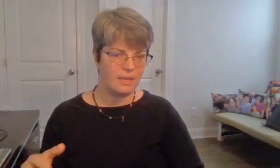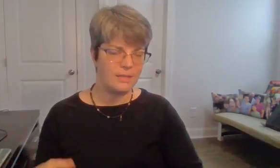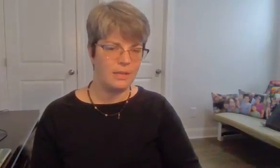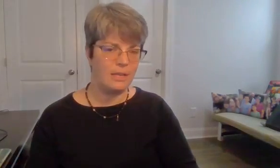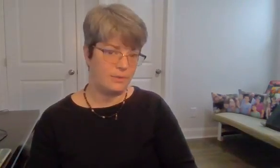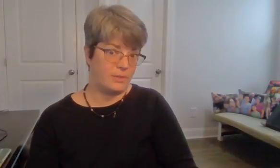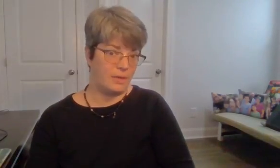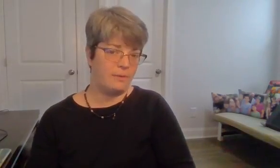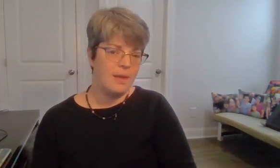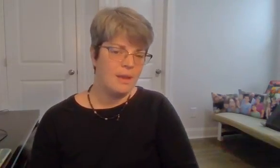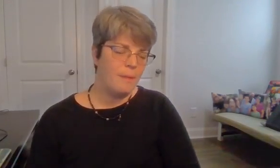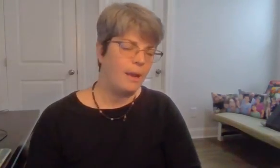on it, as far as I know. But